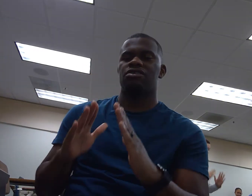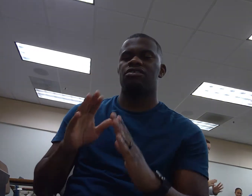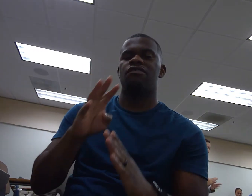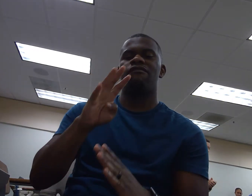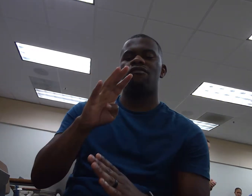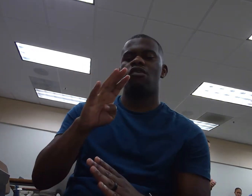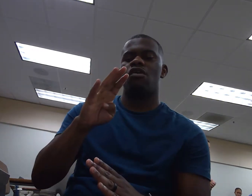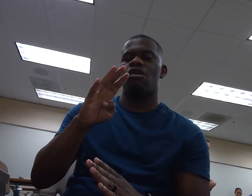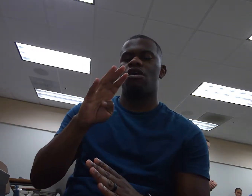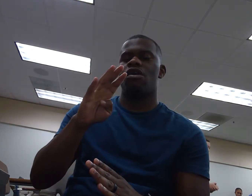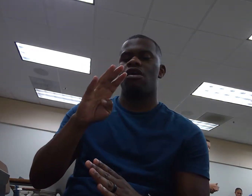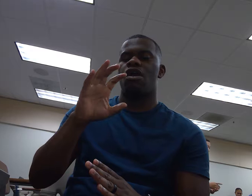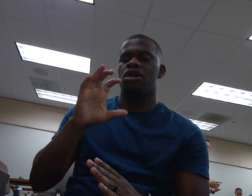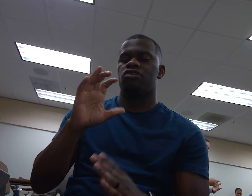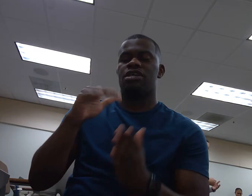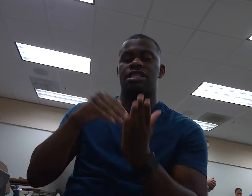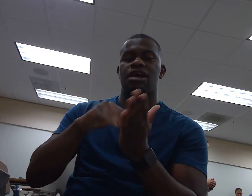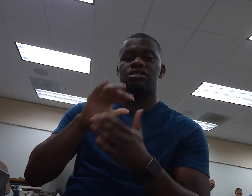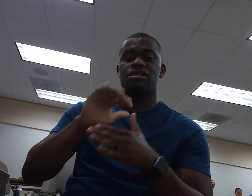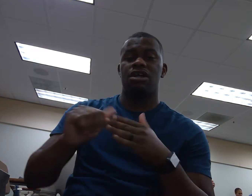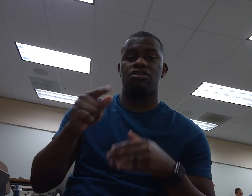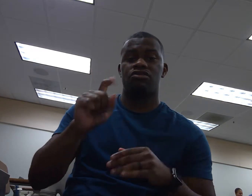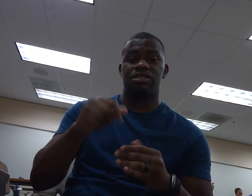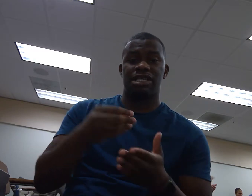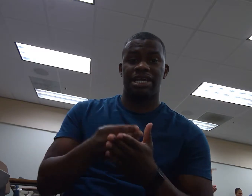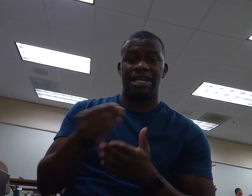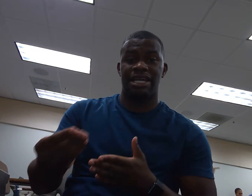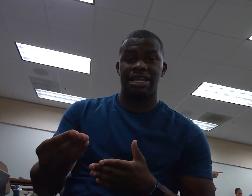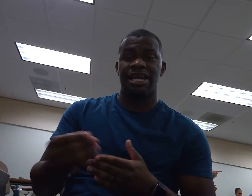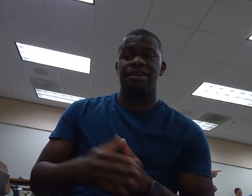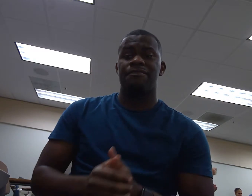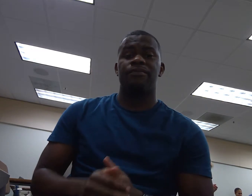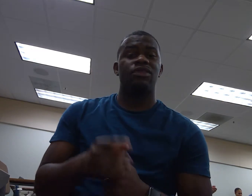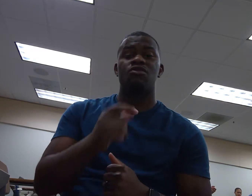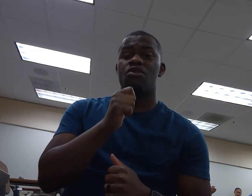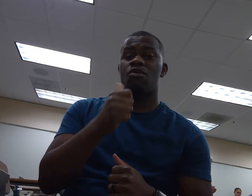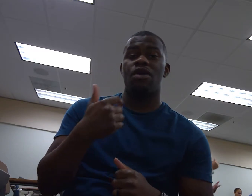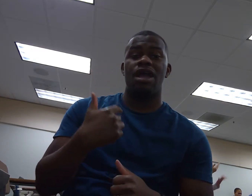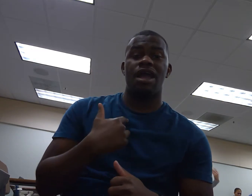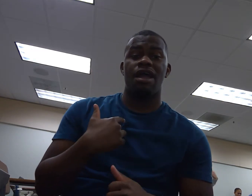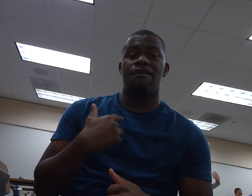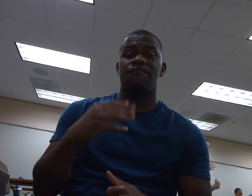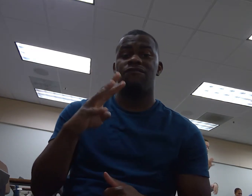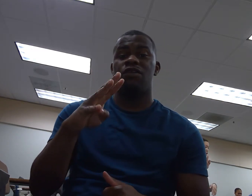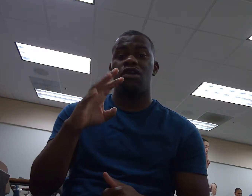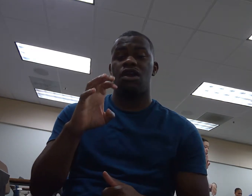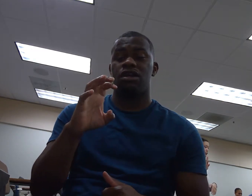the price that you can get it at. You don't have $400,000. You're going to have to borrow some money. You